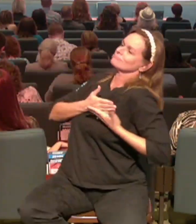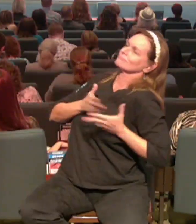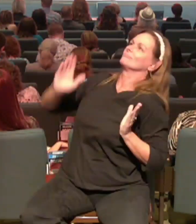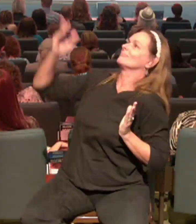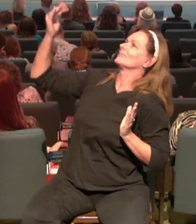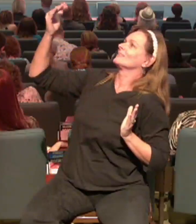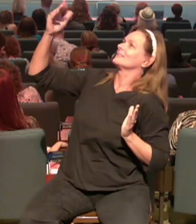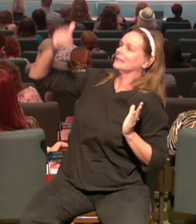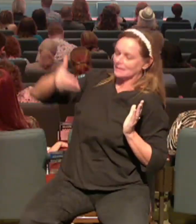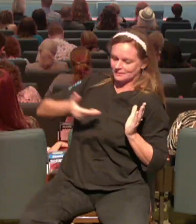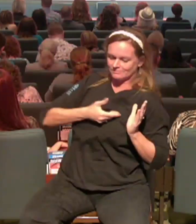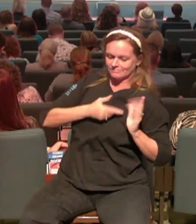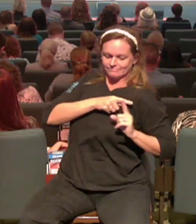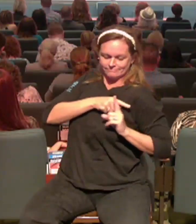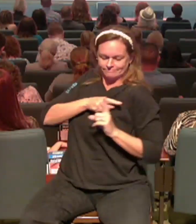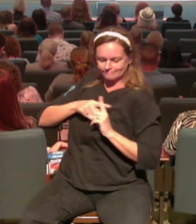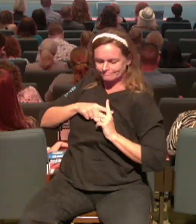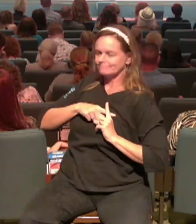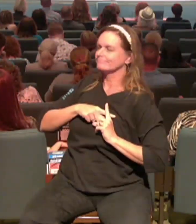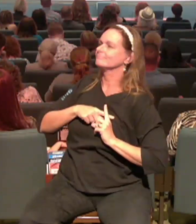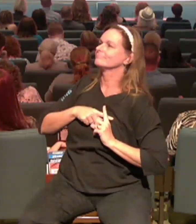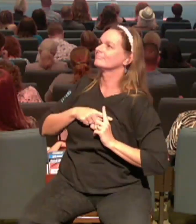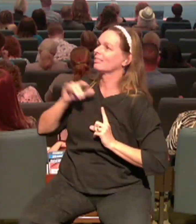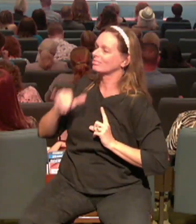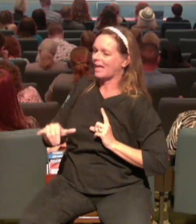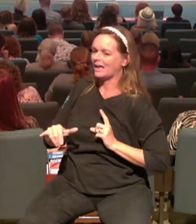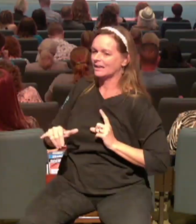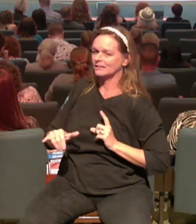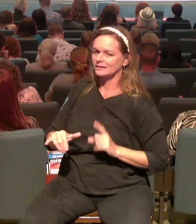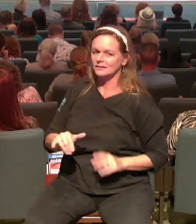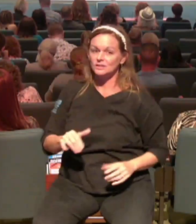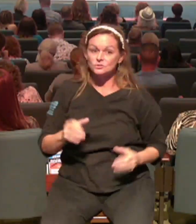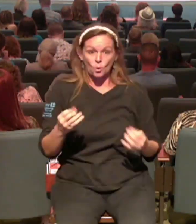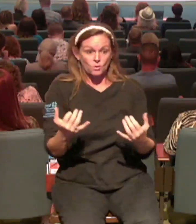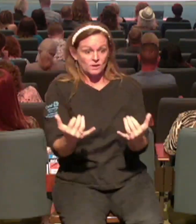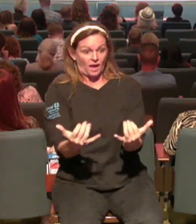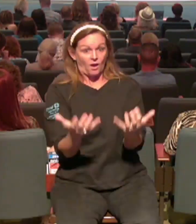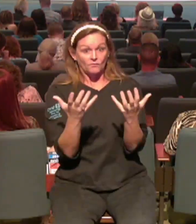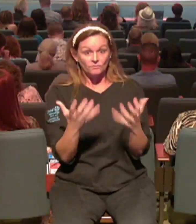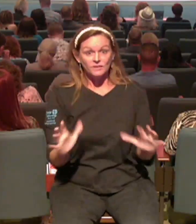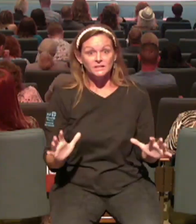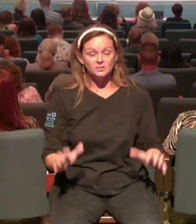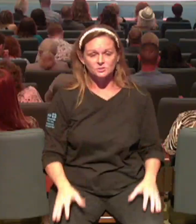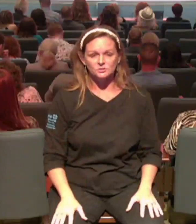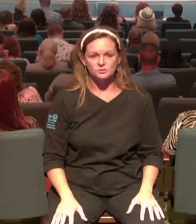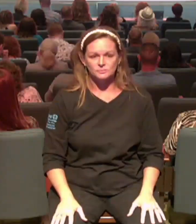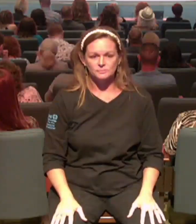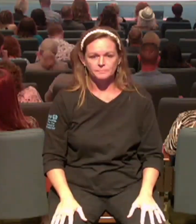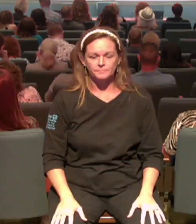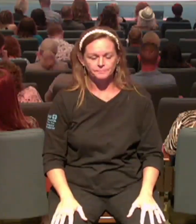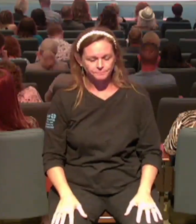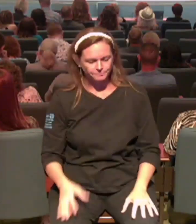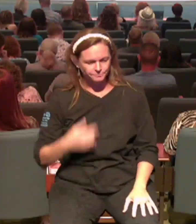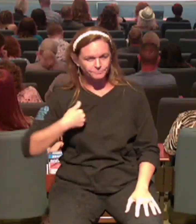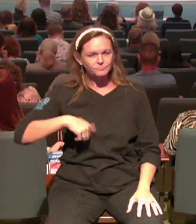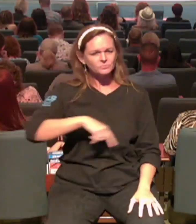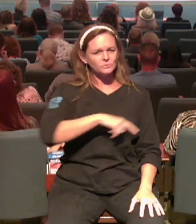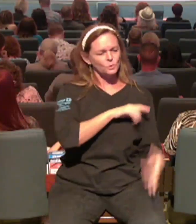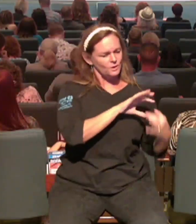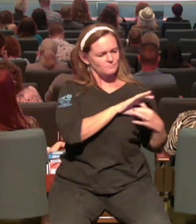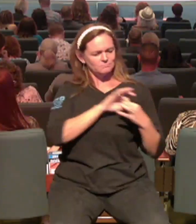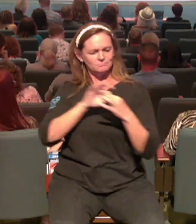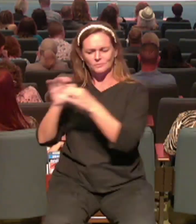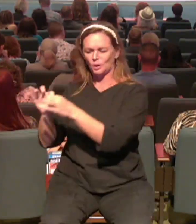of victory because God did this work in our lives. He seated us in the heavenly realms because we are united with Christ Jesus. So